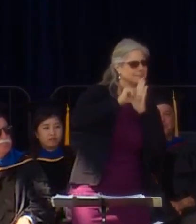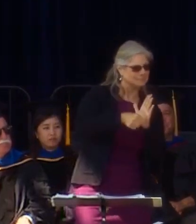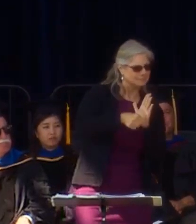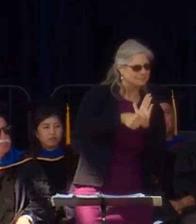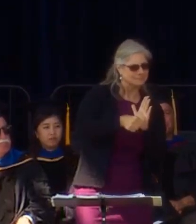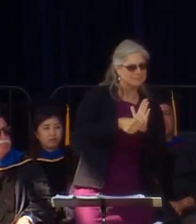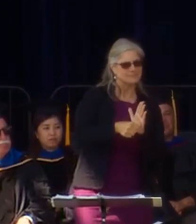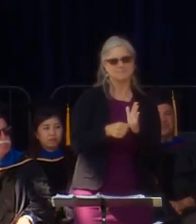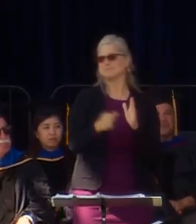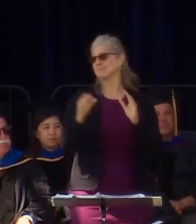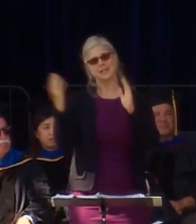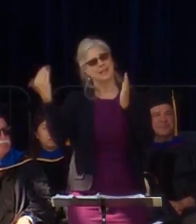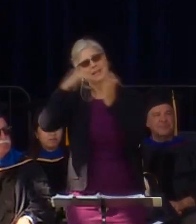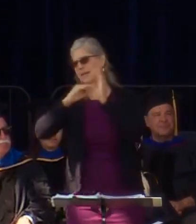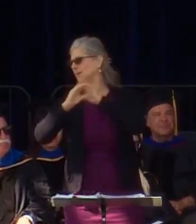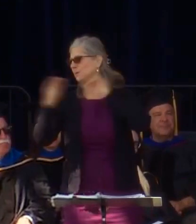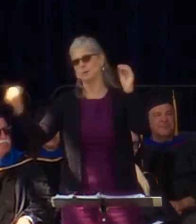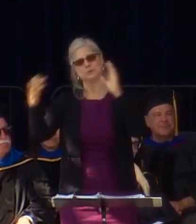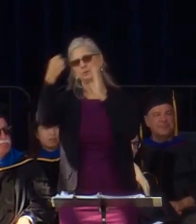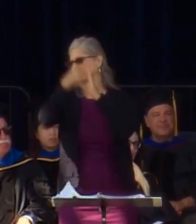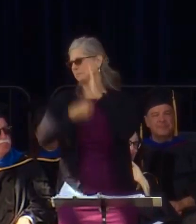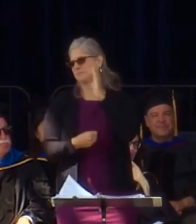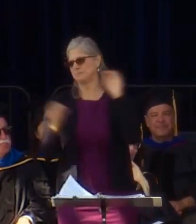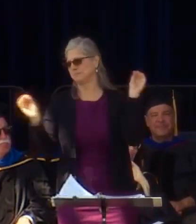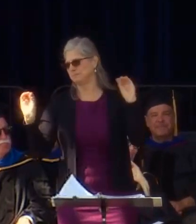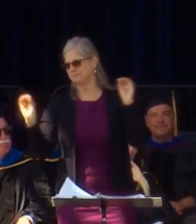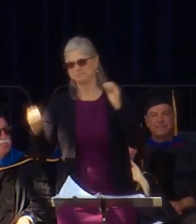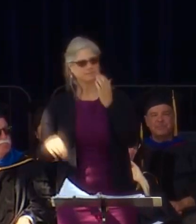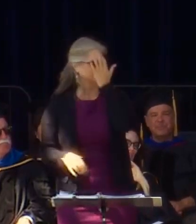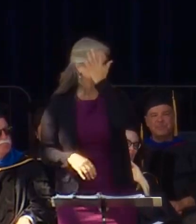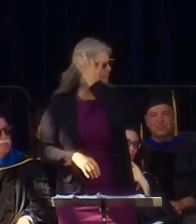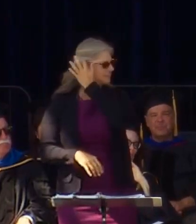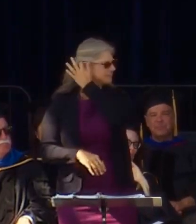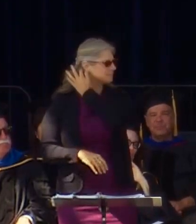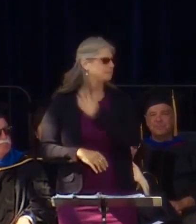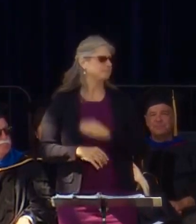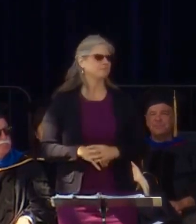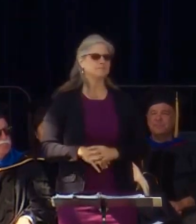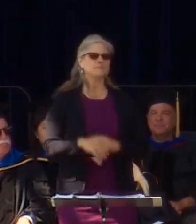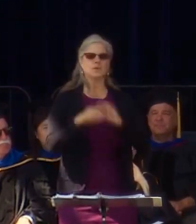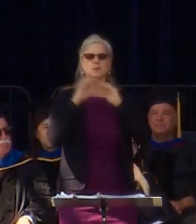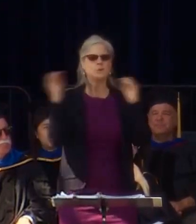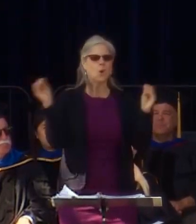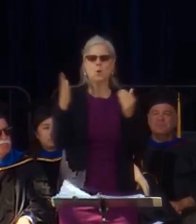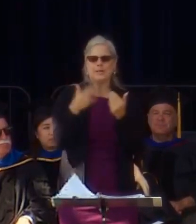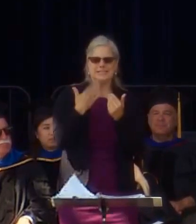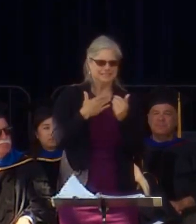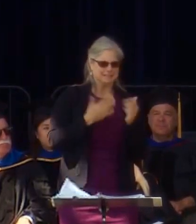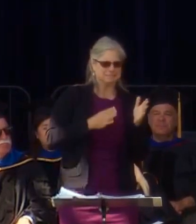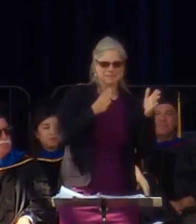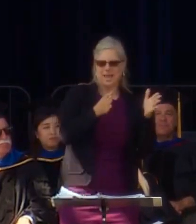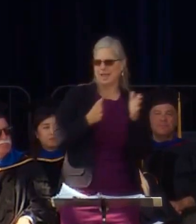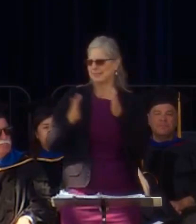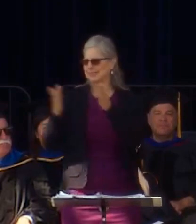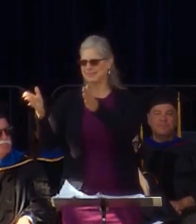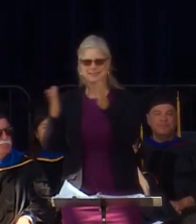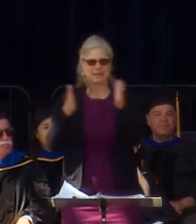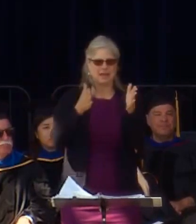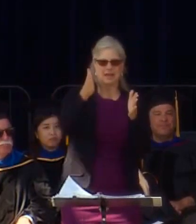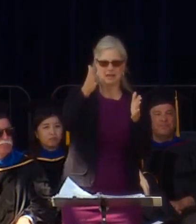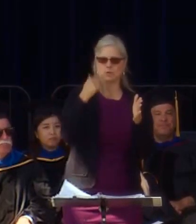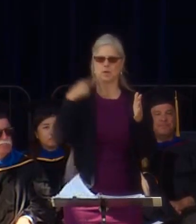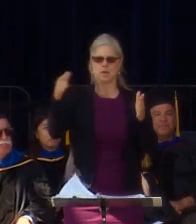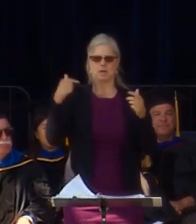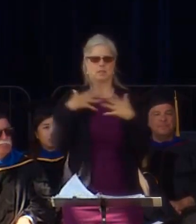there is no script. Not having a clear path laid out can be enormously